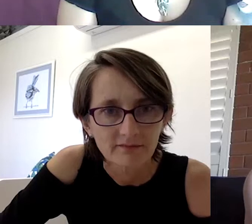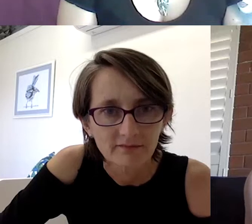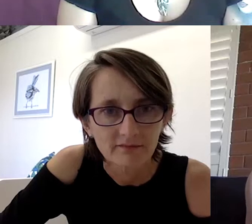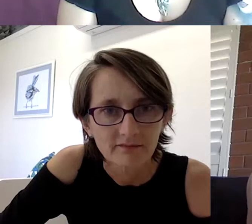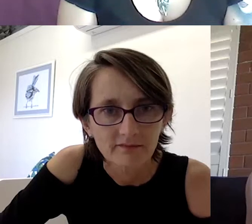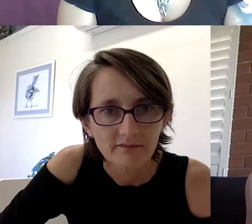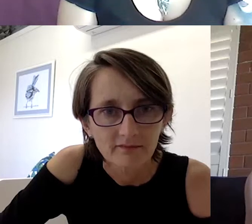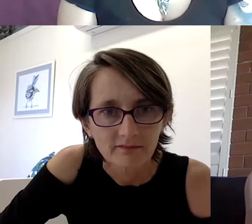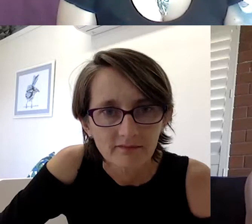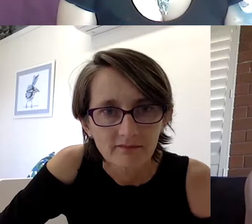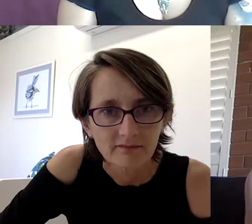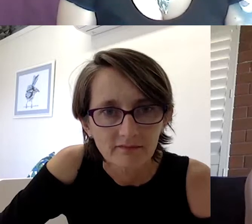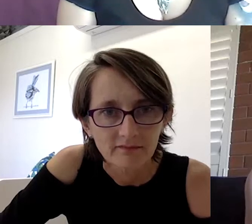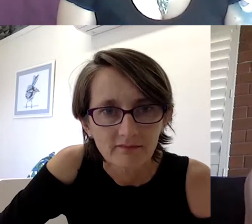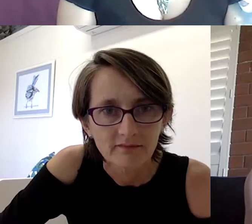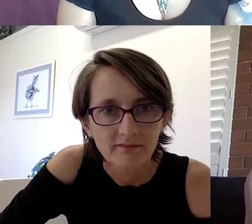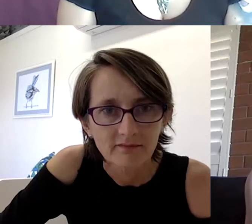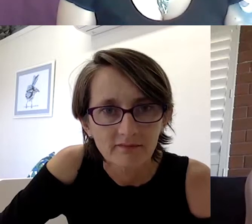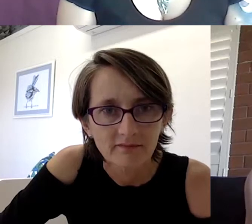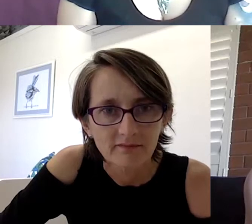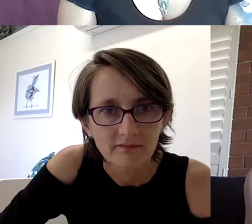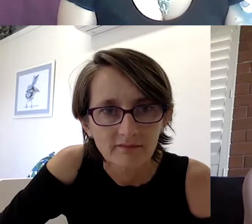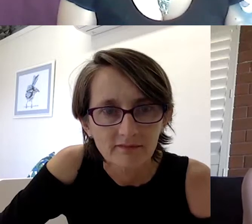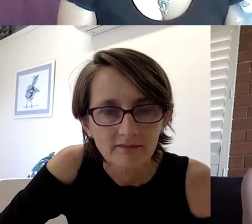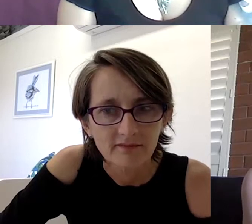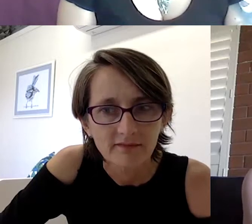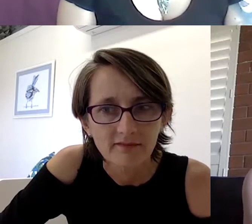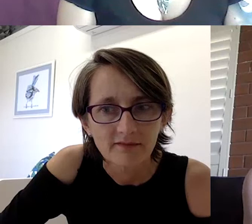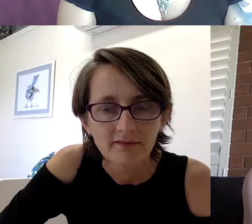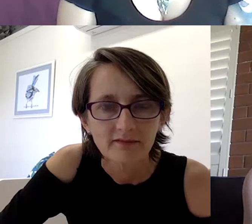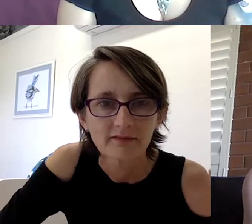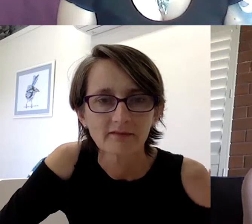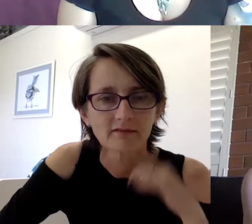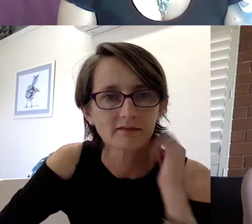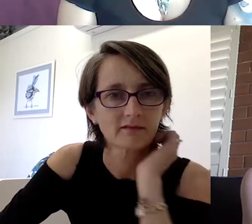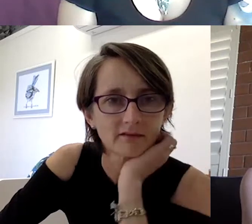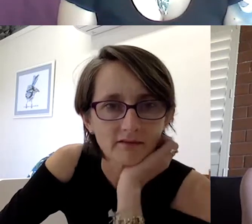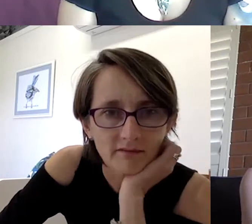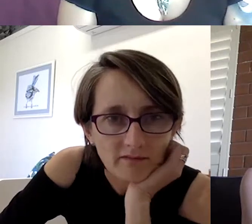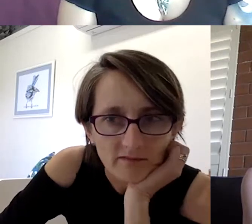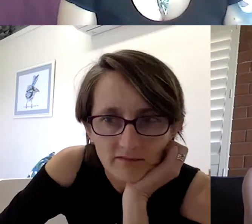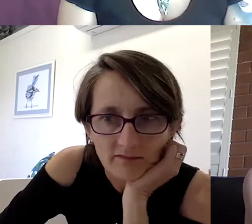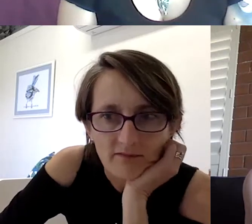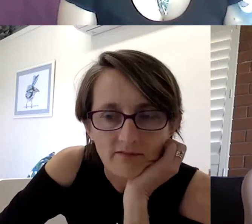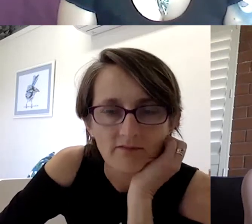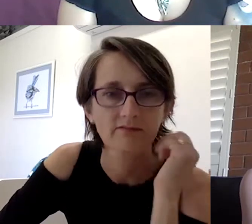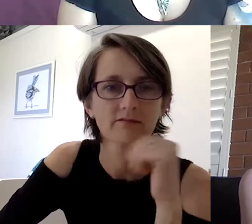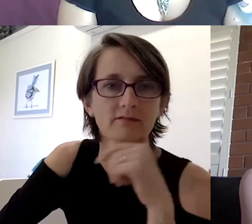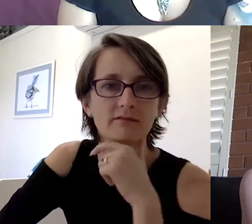sign and Auslan based, and to introduce the ASL ones is really